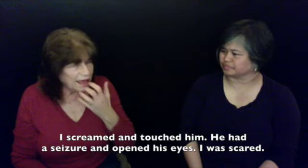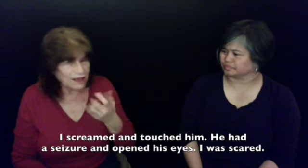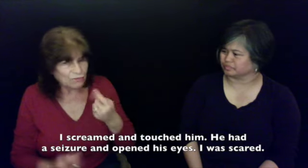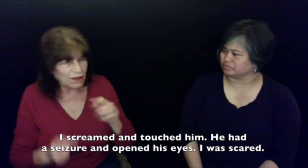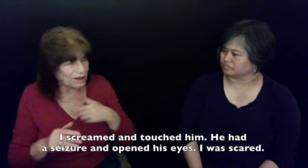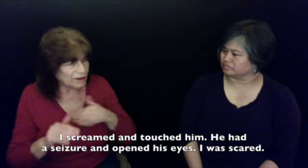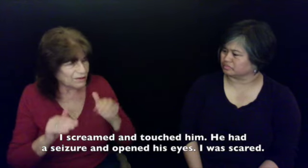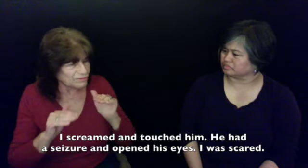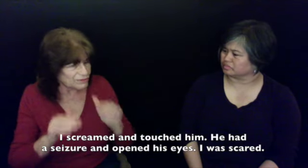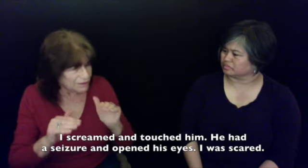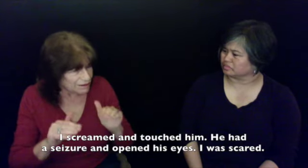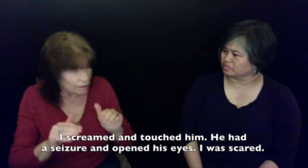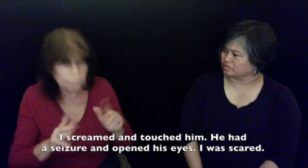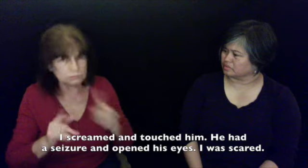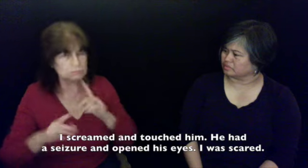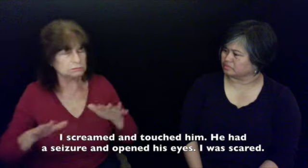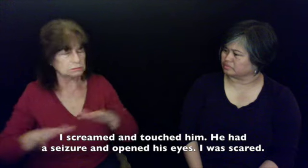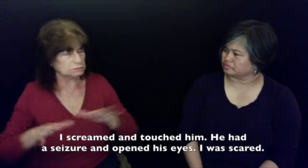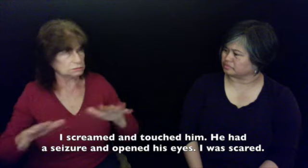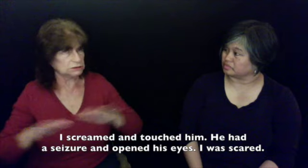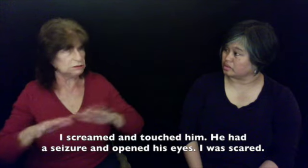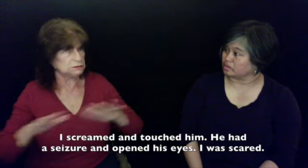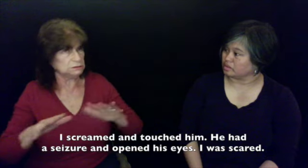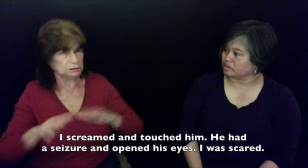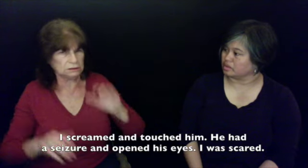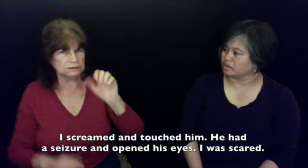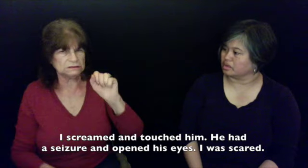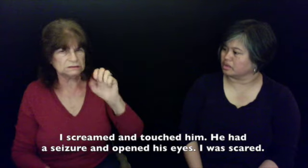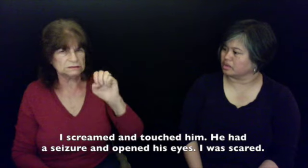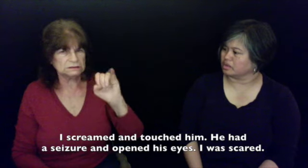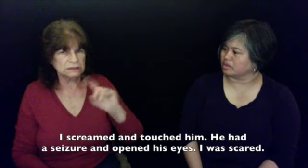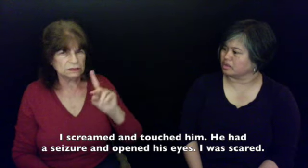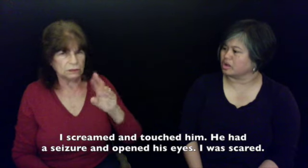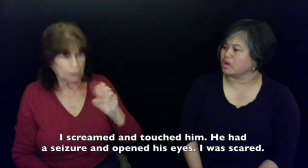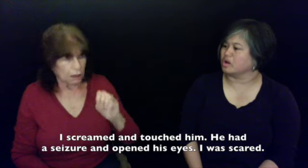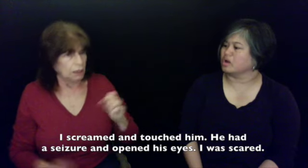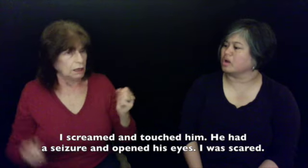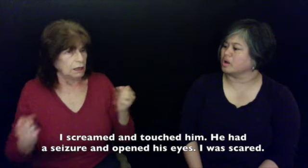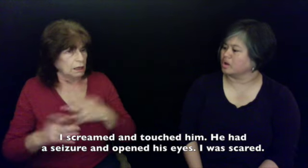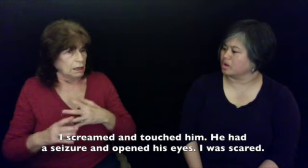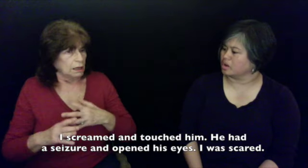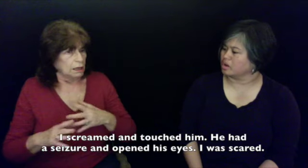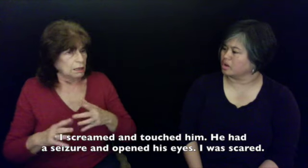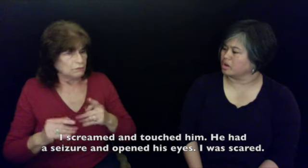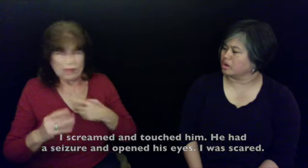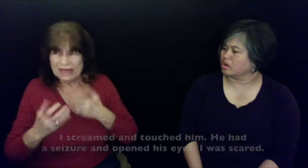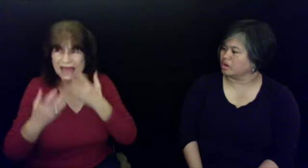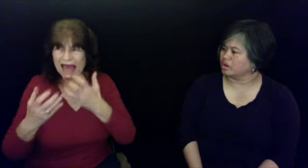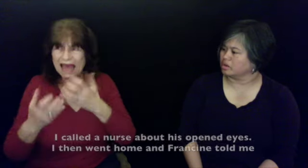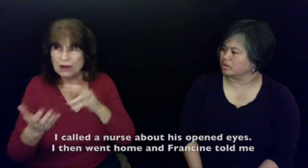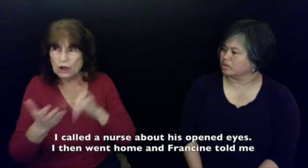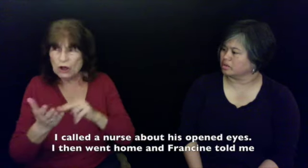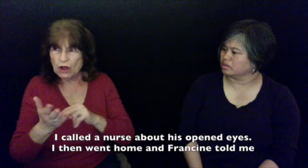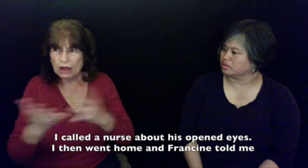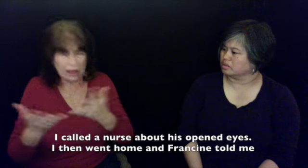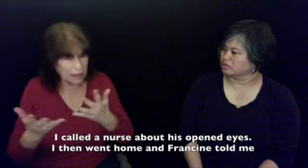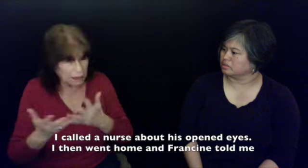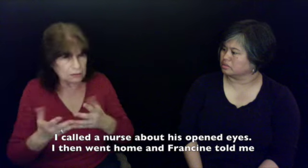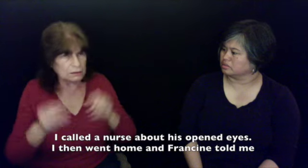I screamed and touched him. He had a seizure and opened his eyes. I was scared. I called the